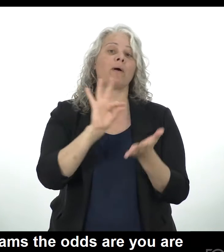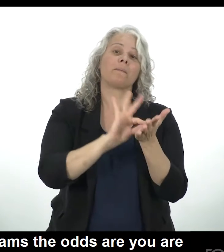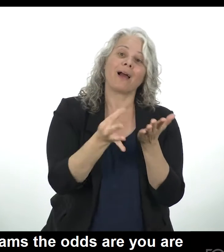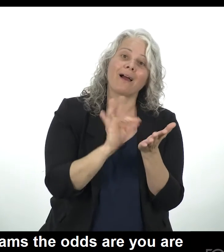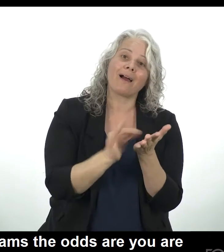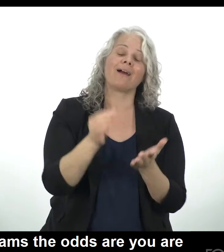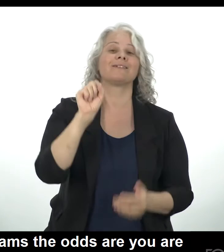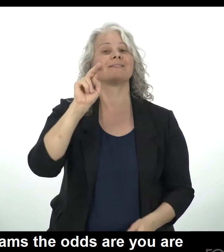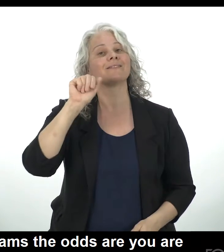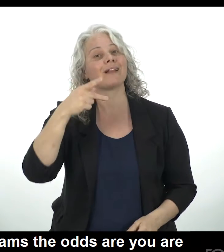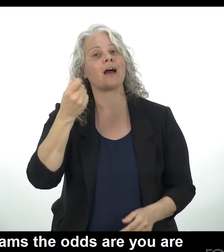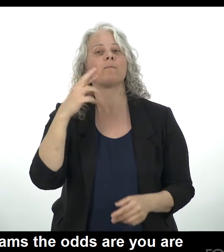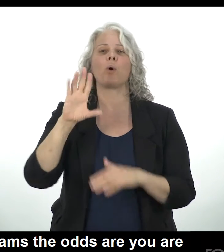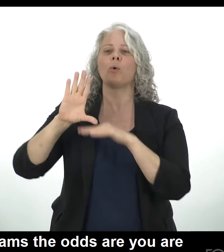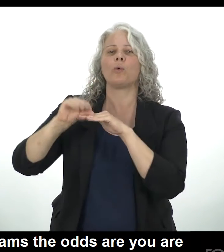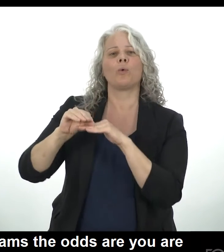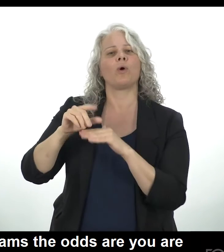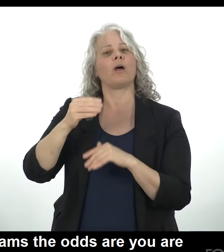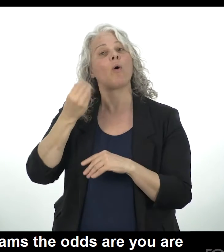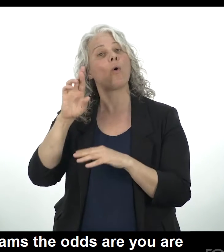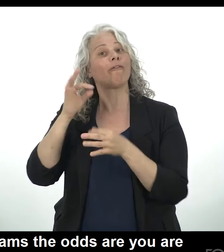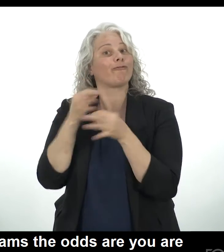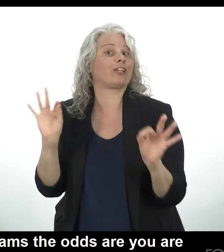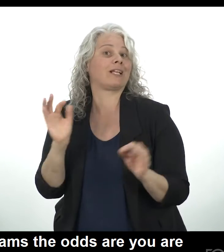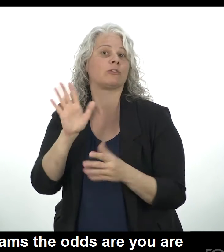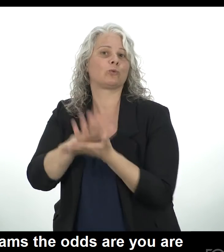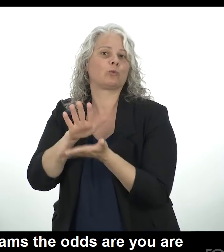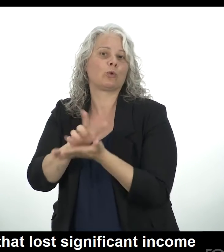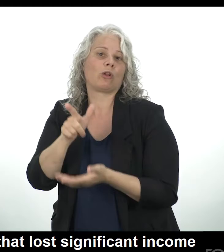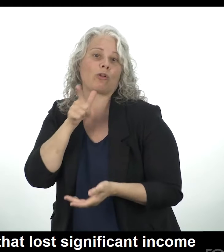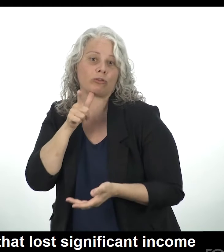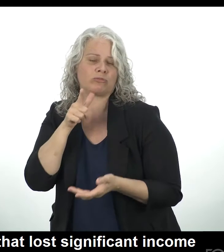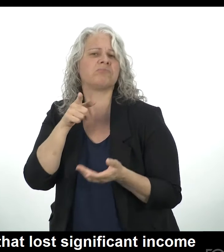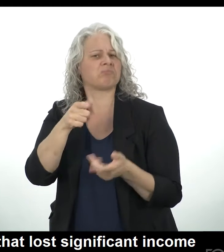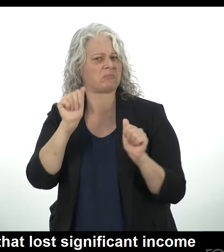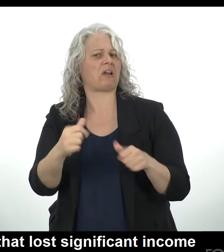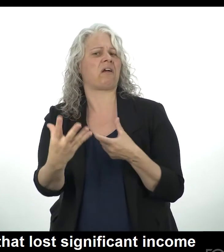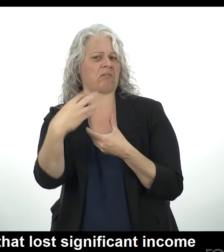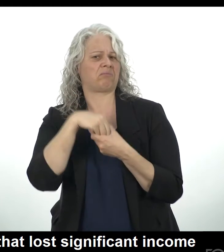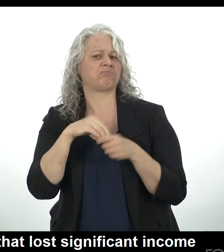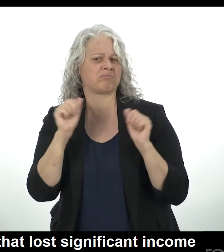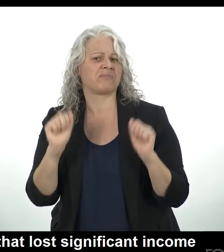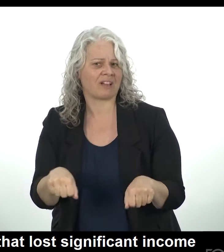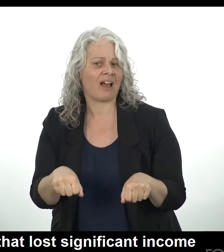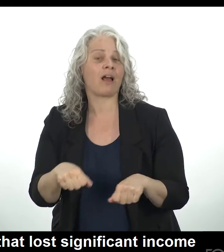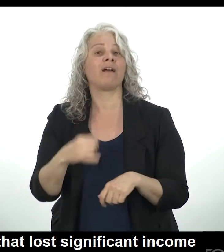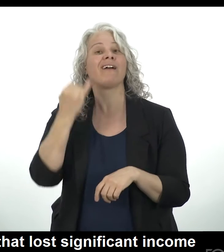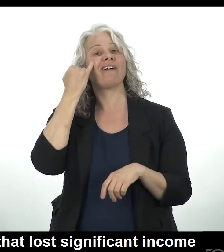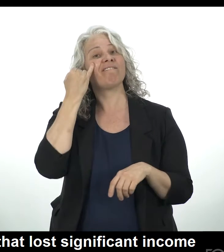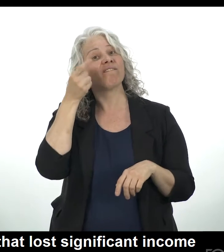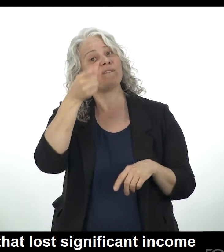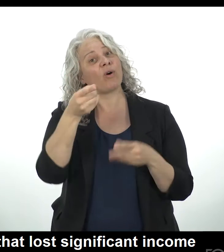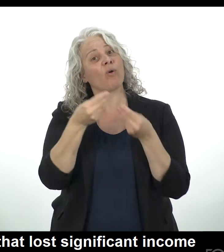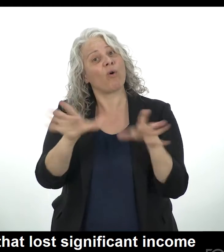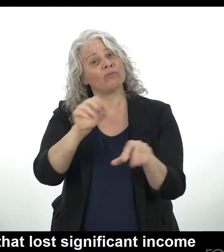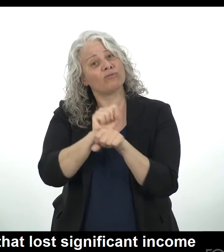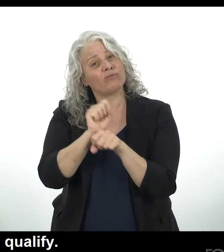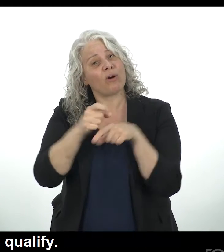reduced school lunches, or other aid programs, the odds are you are eligible to participate. And households